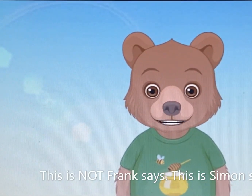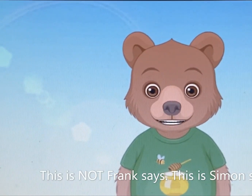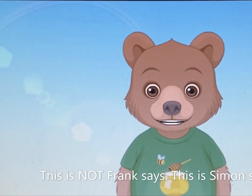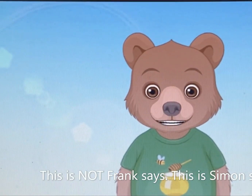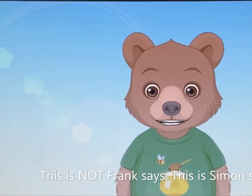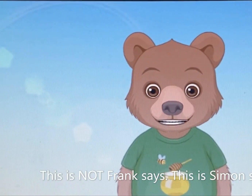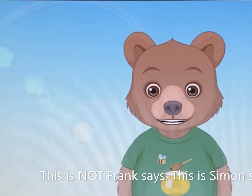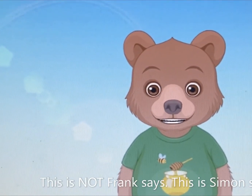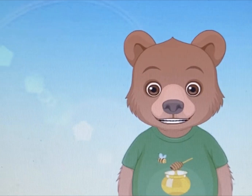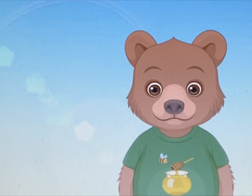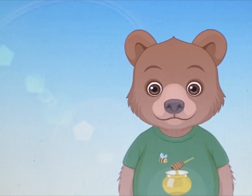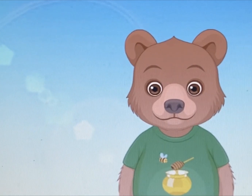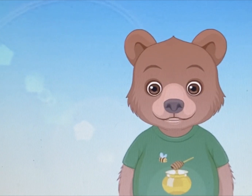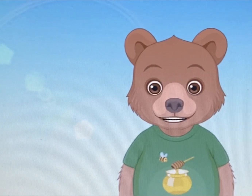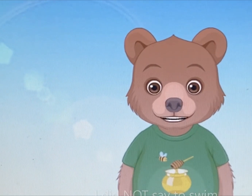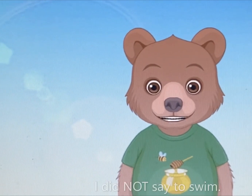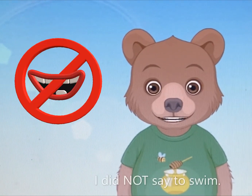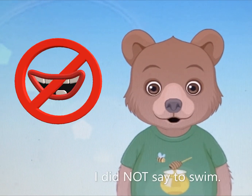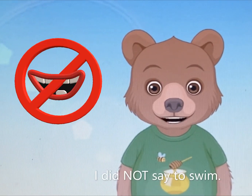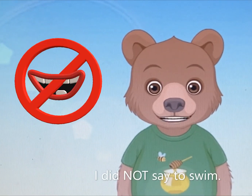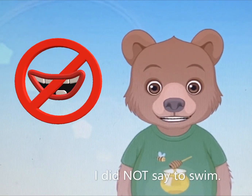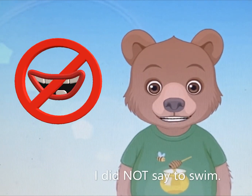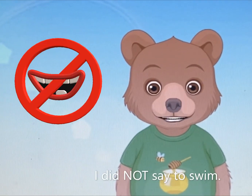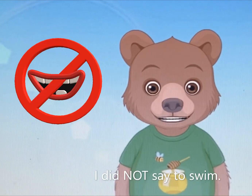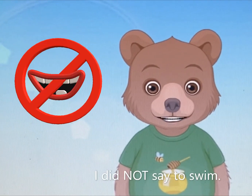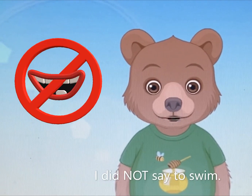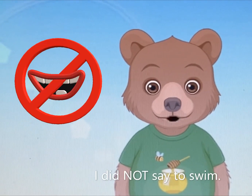Simon says. I did not say to swim.